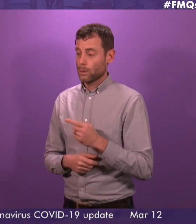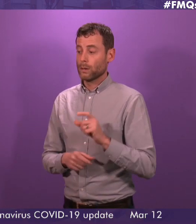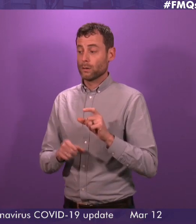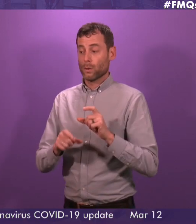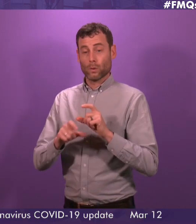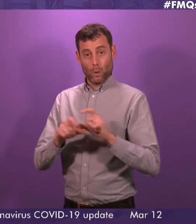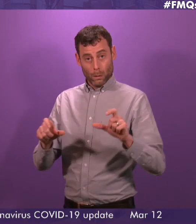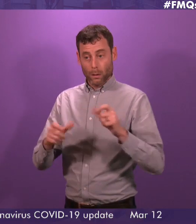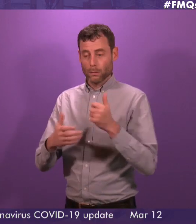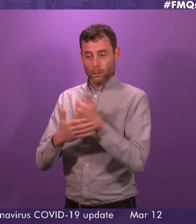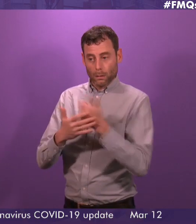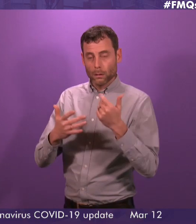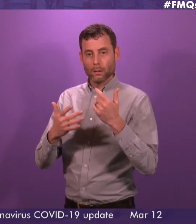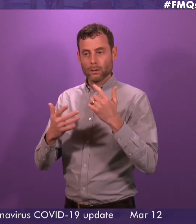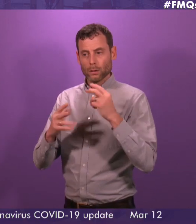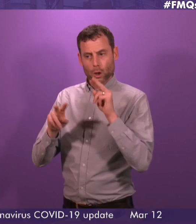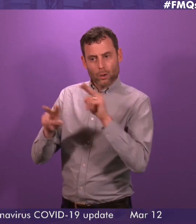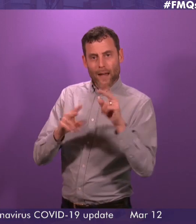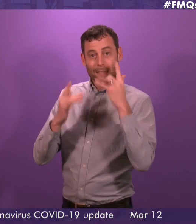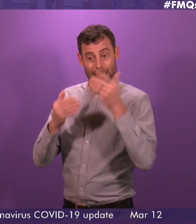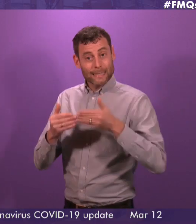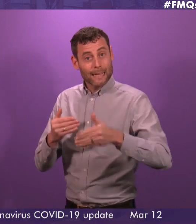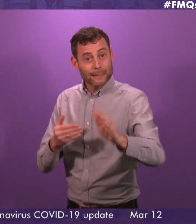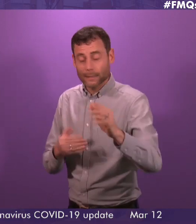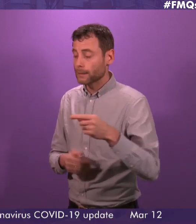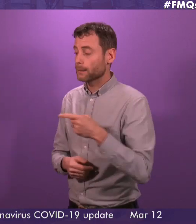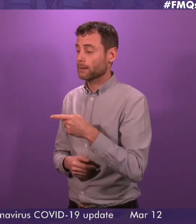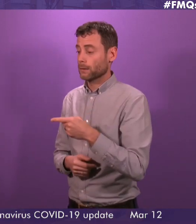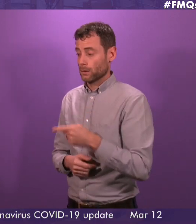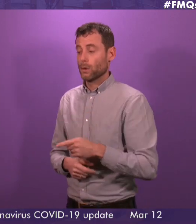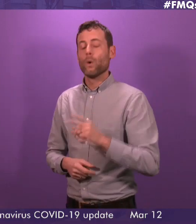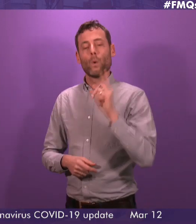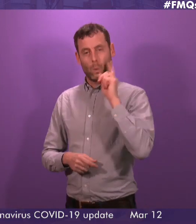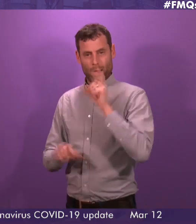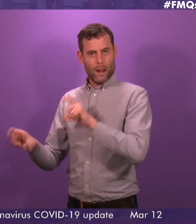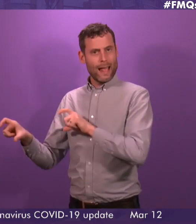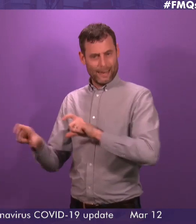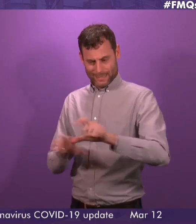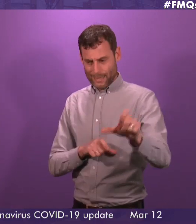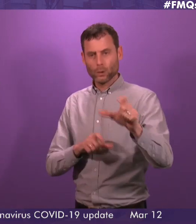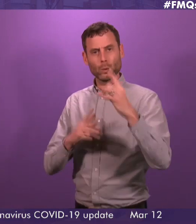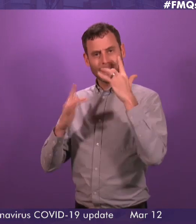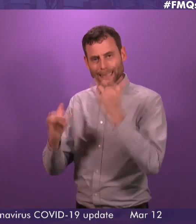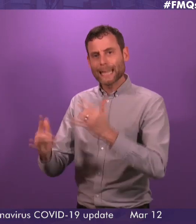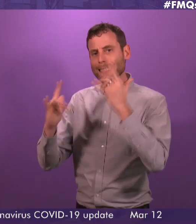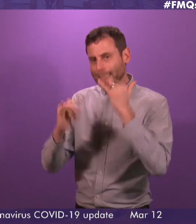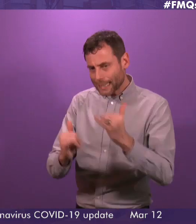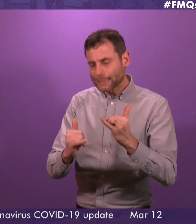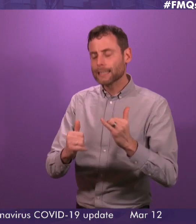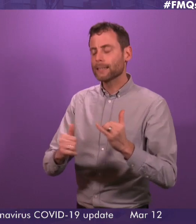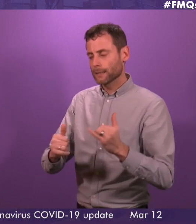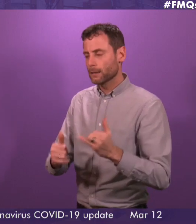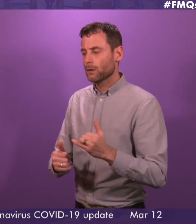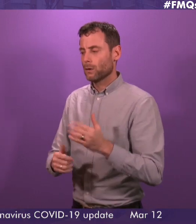be surveillance testing in those three measures, three ways that I mentioned earlier. First of all, through